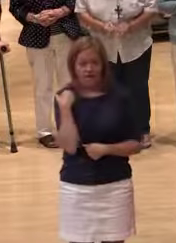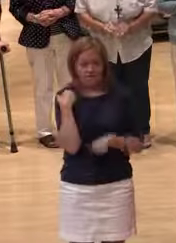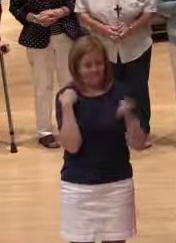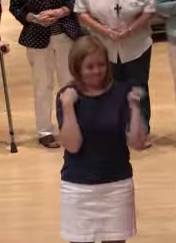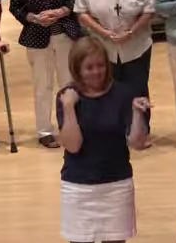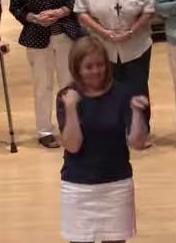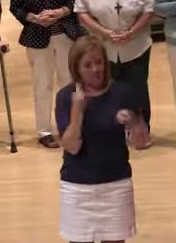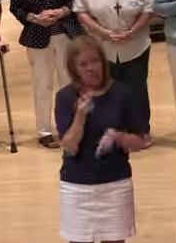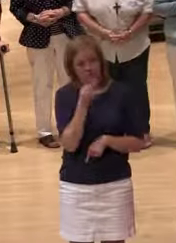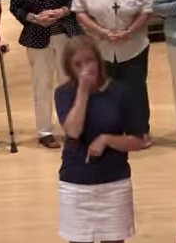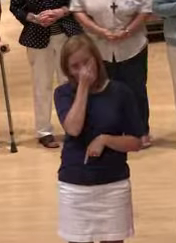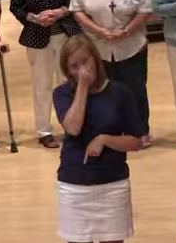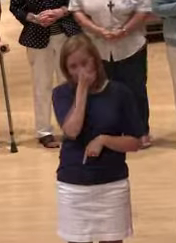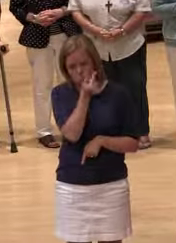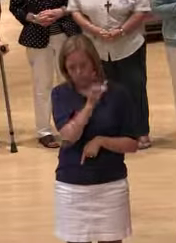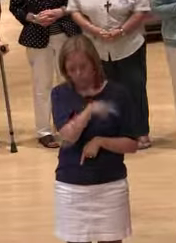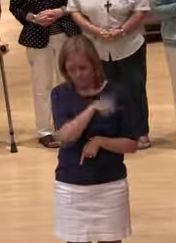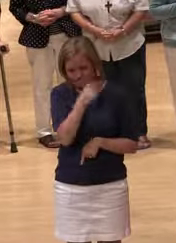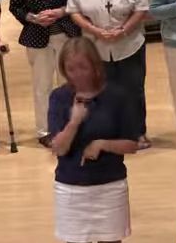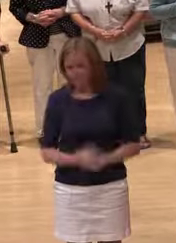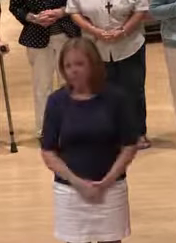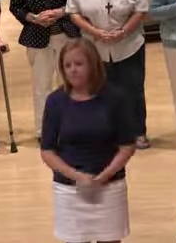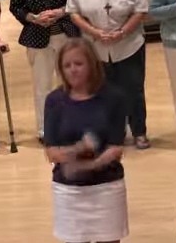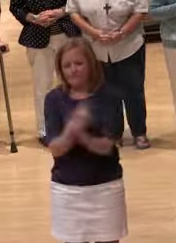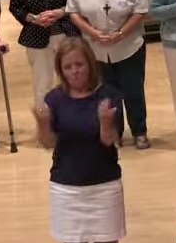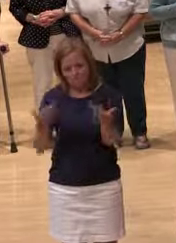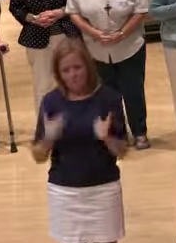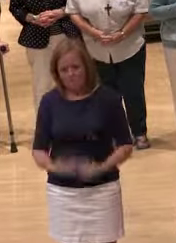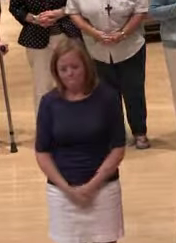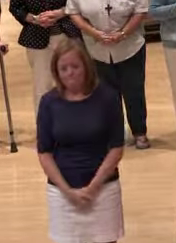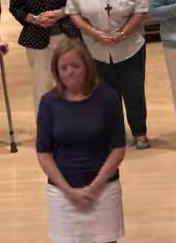at this station here and the one in the balcony. Everybody's welcome.